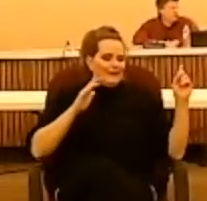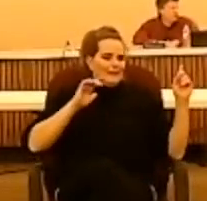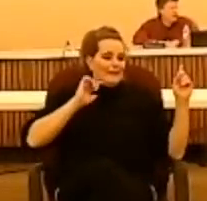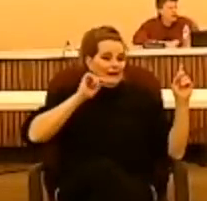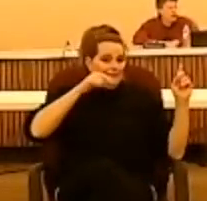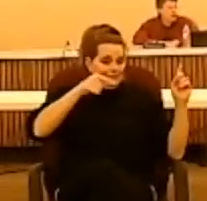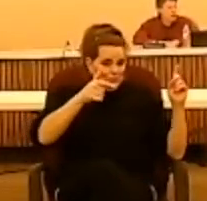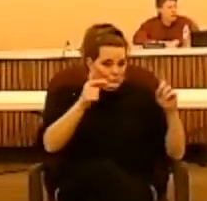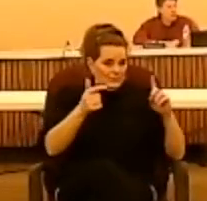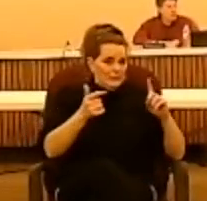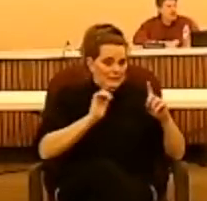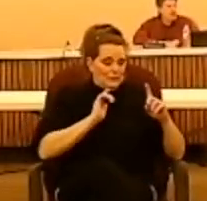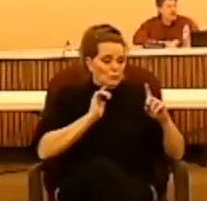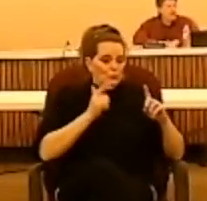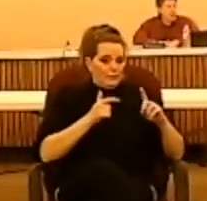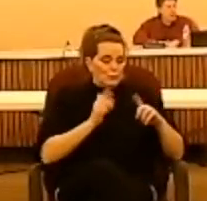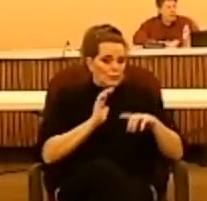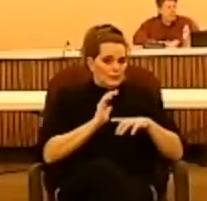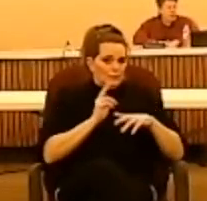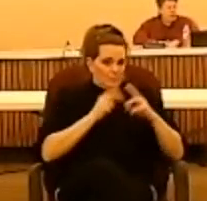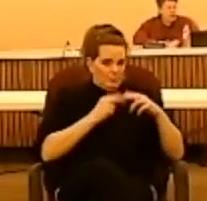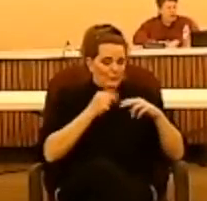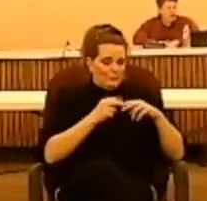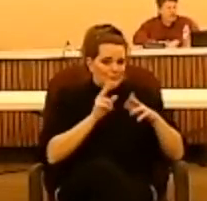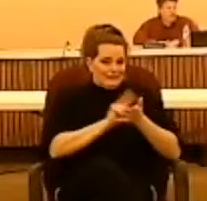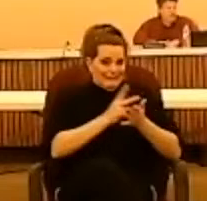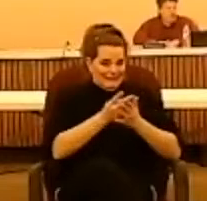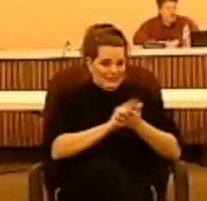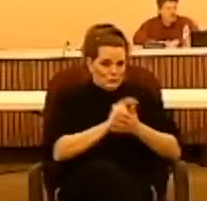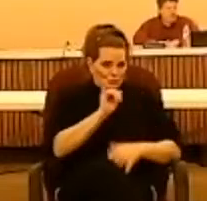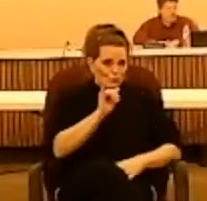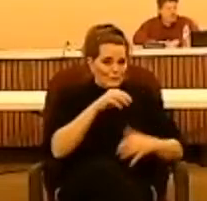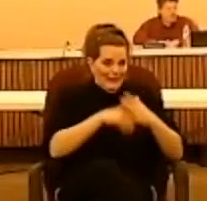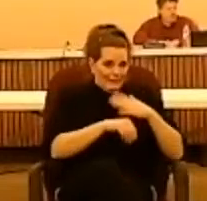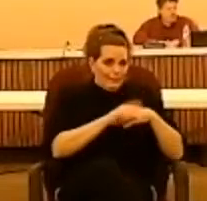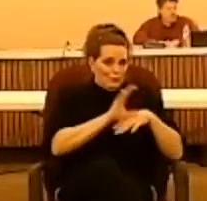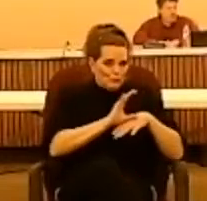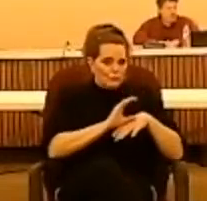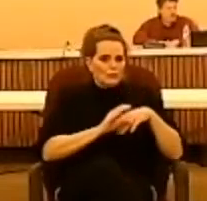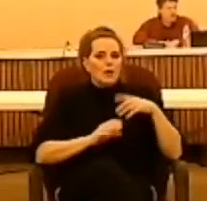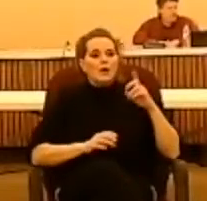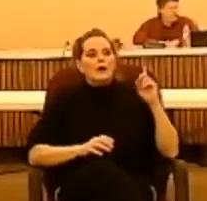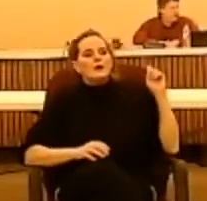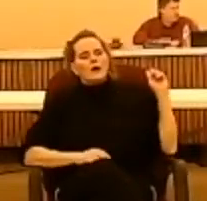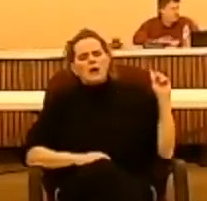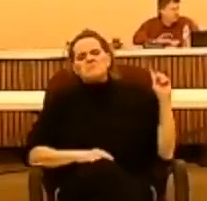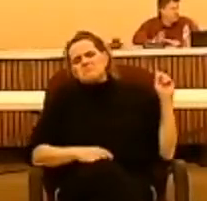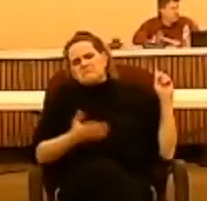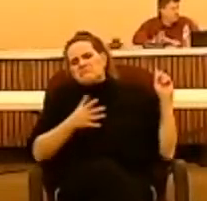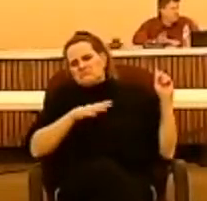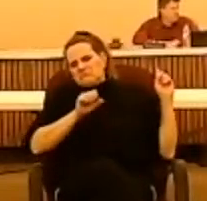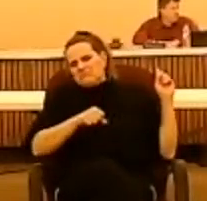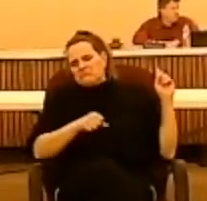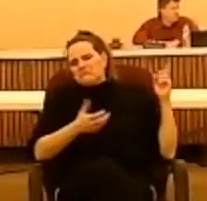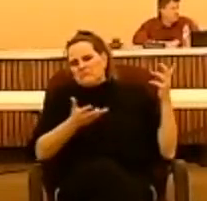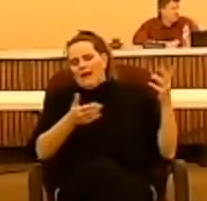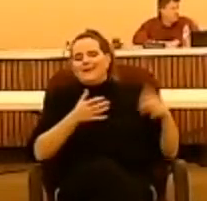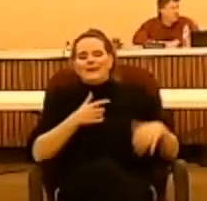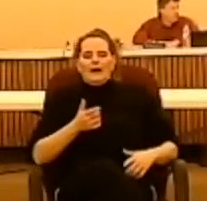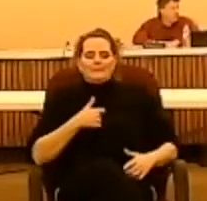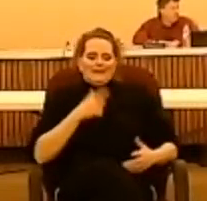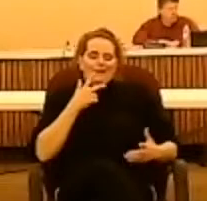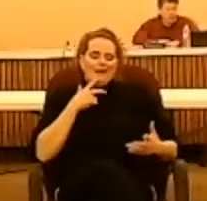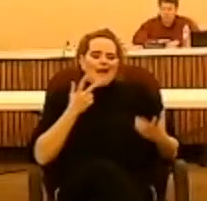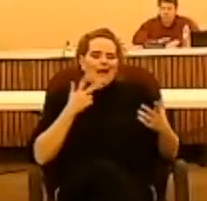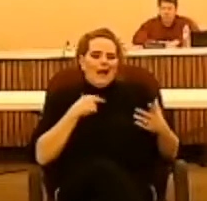also, so for, yeah, I mean, we've talked about that. I'd like to get inside and lay the stuff out and Right.